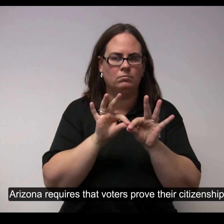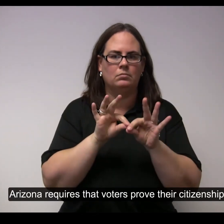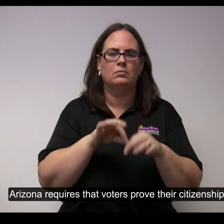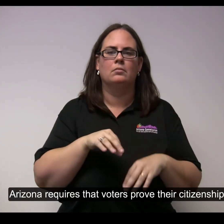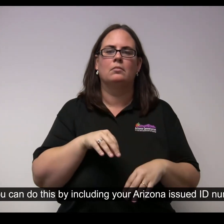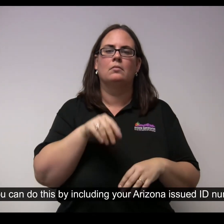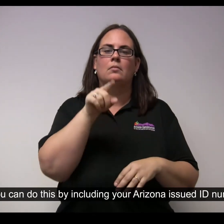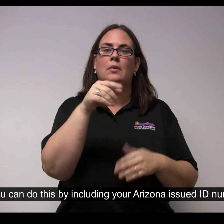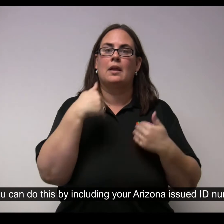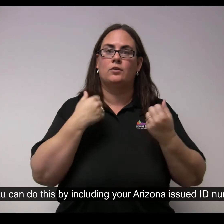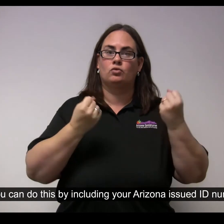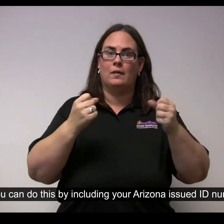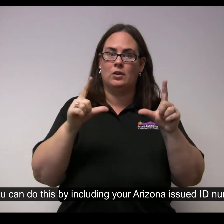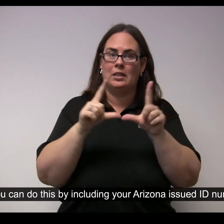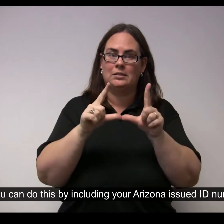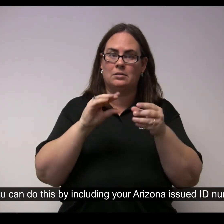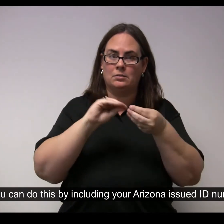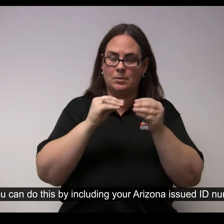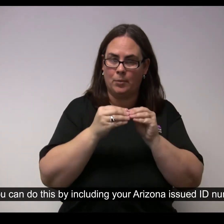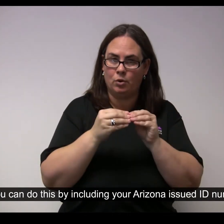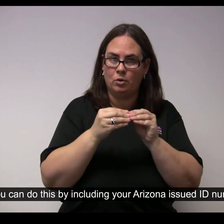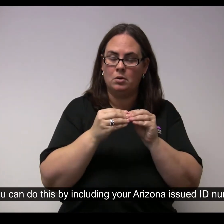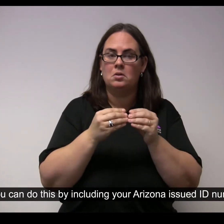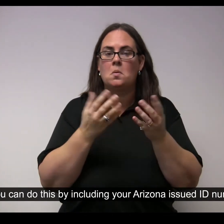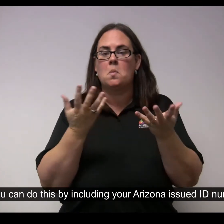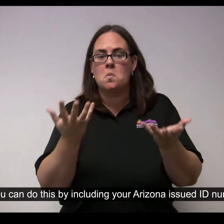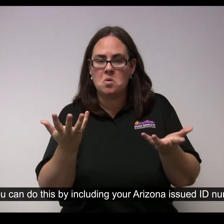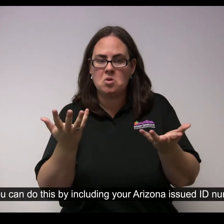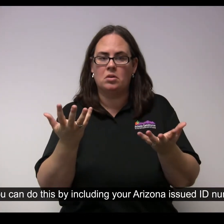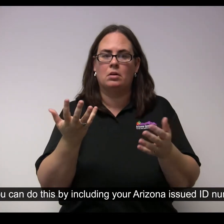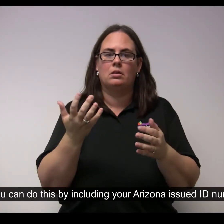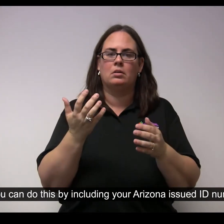citizenship. You can do this by including your Arizona issued ID number.